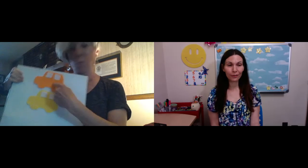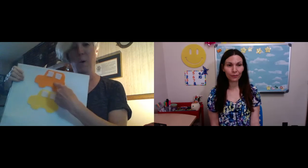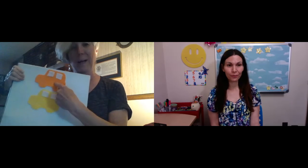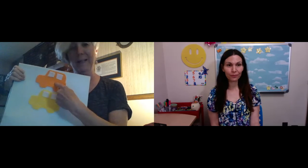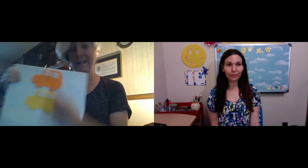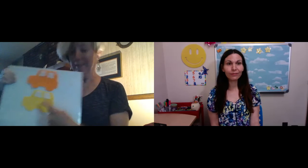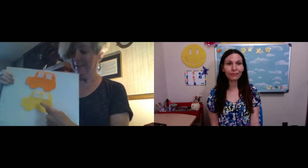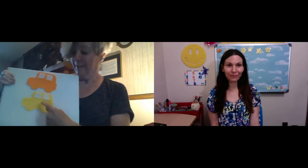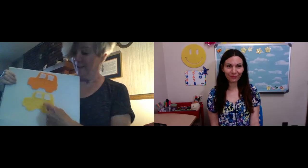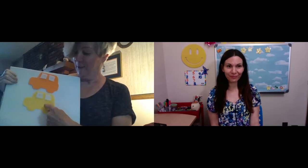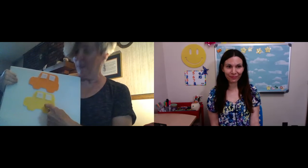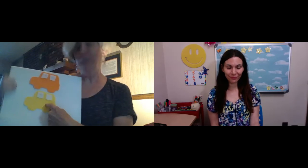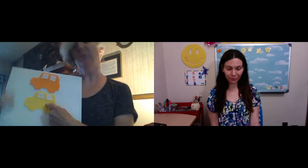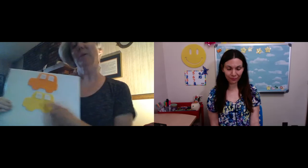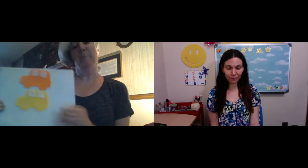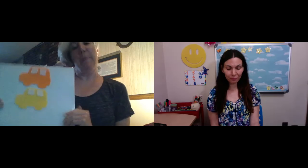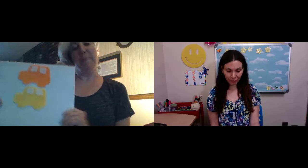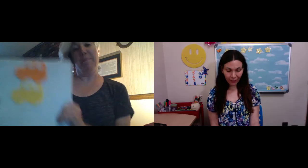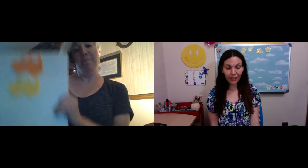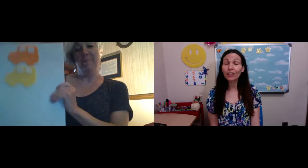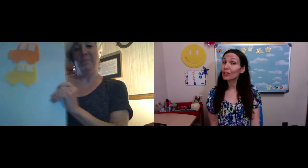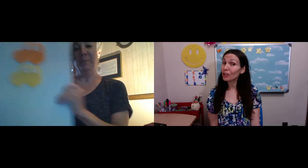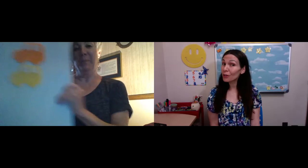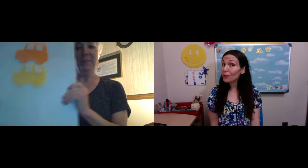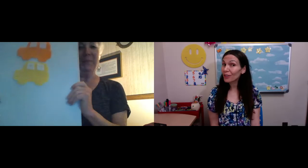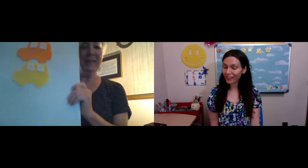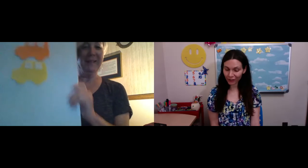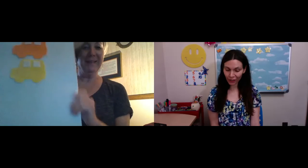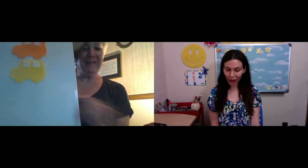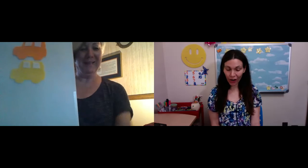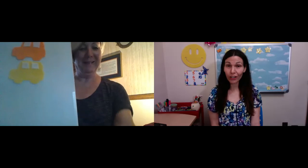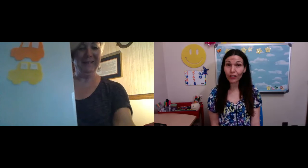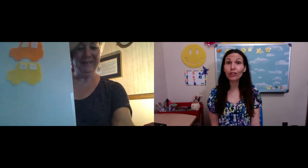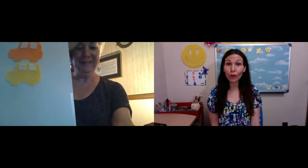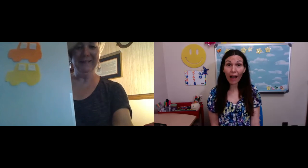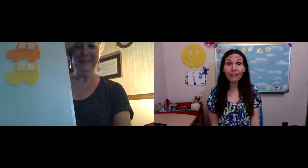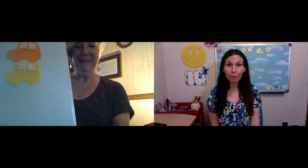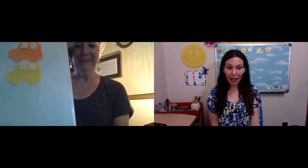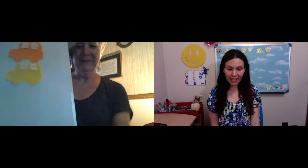there's one, two. Two little